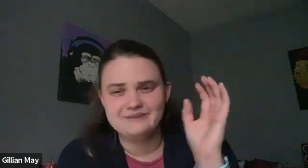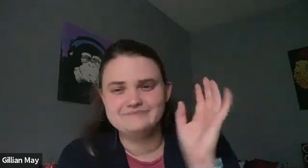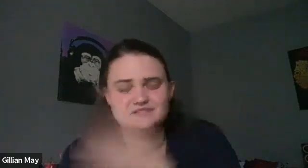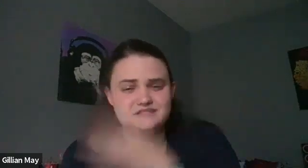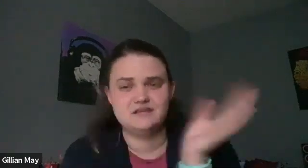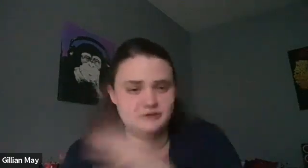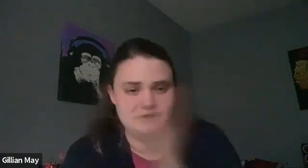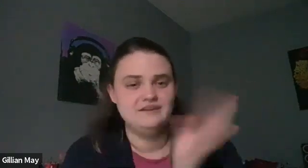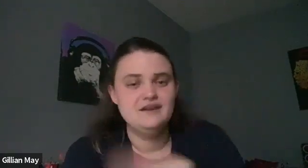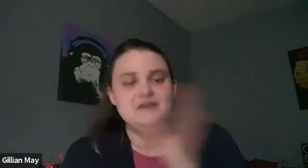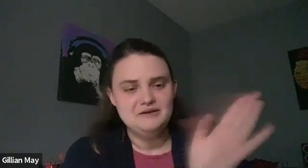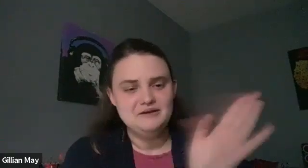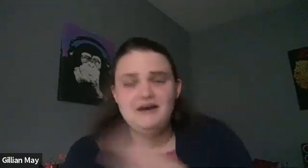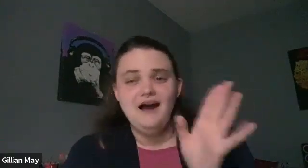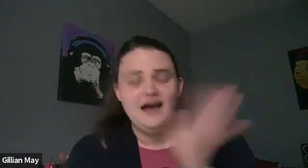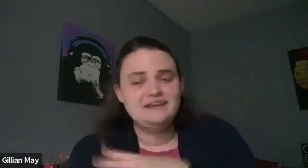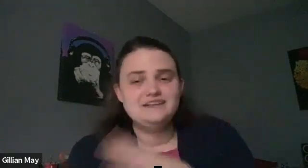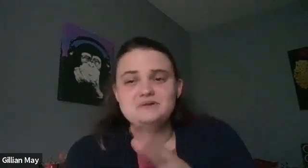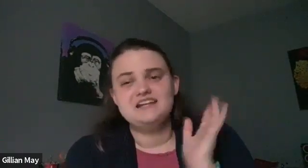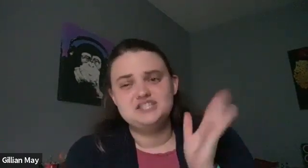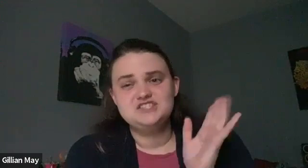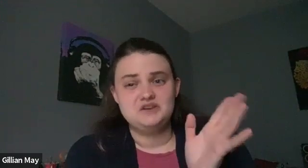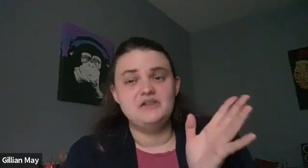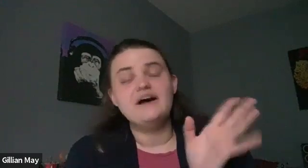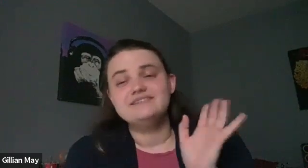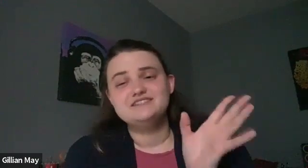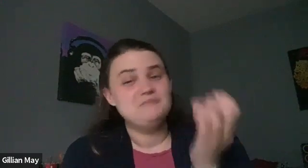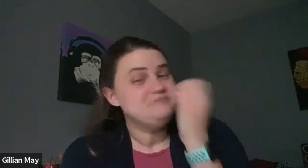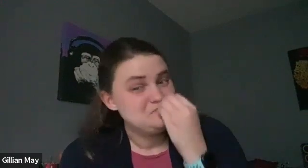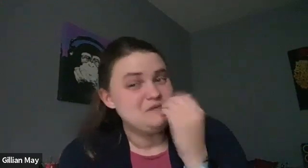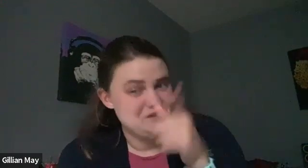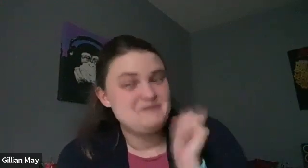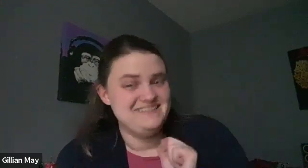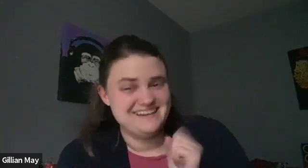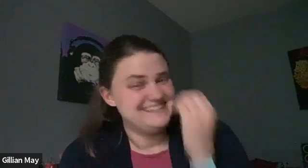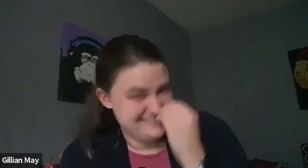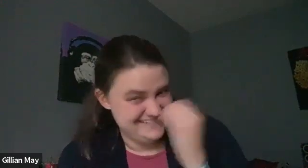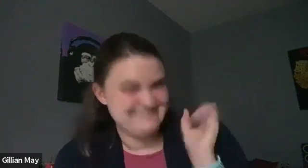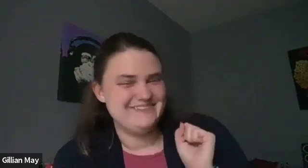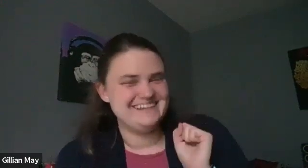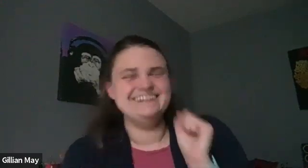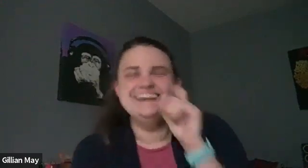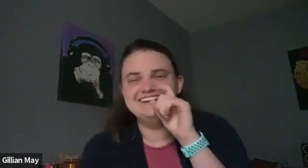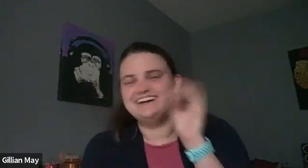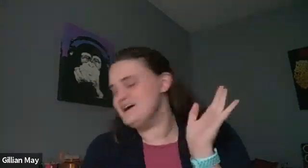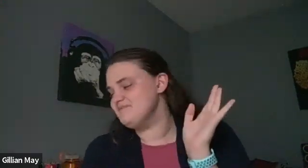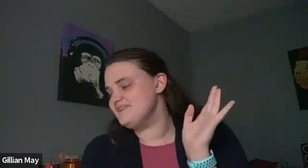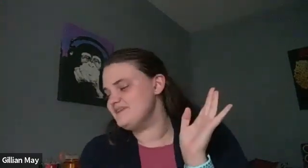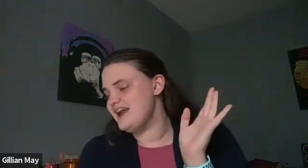I'm stuttering. I can do it. I just stutter a lot. So, but you're right. Yes, it was eat. Very good. Then we